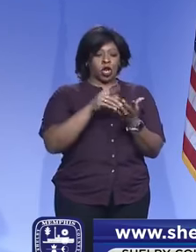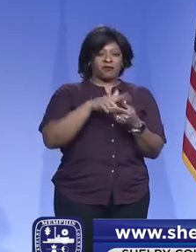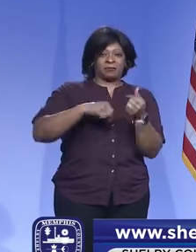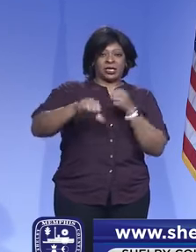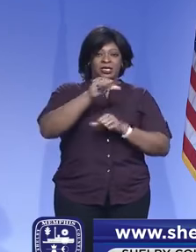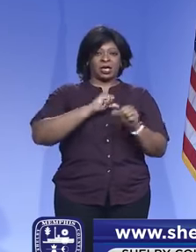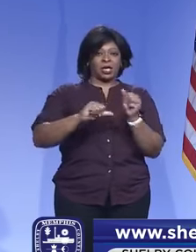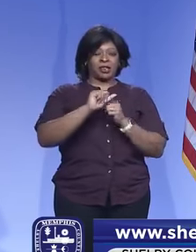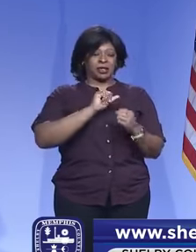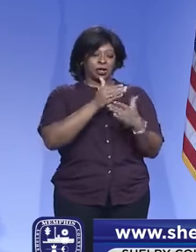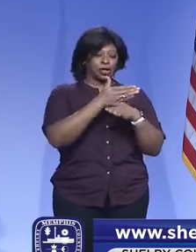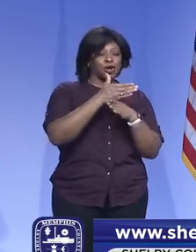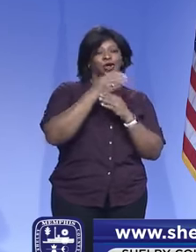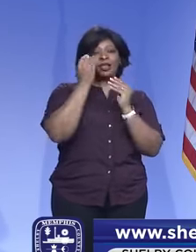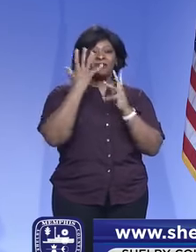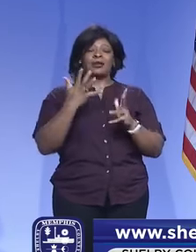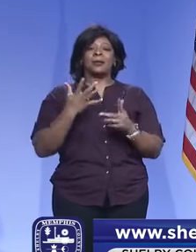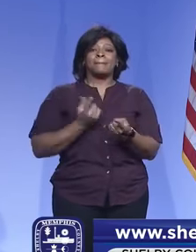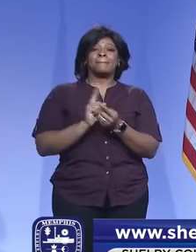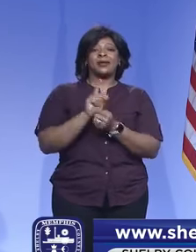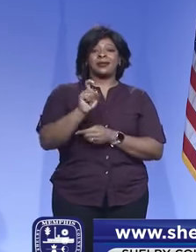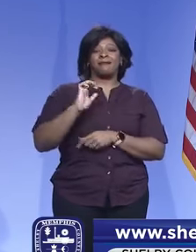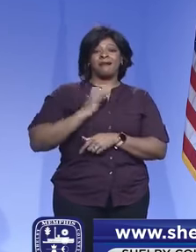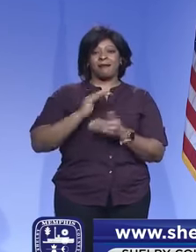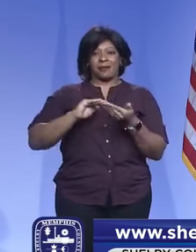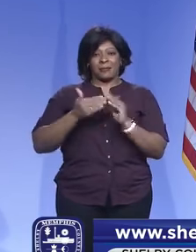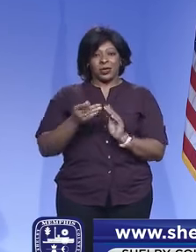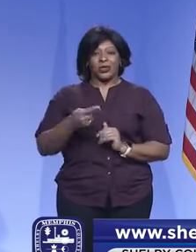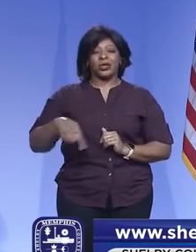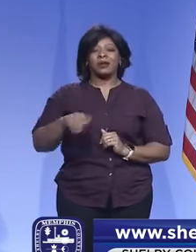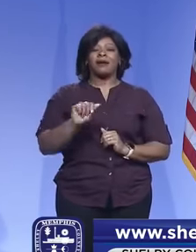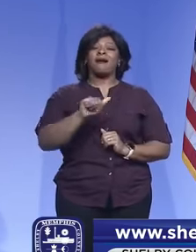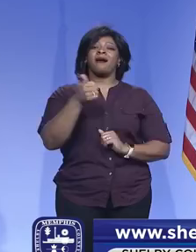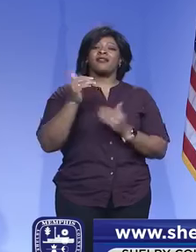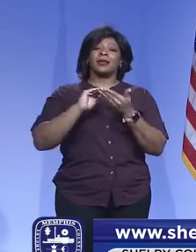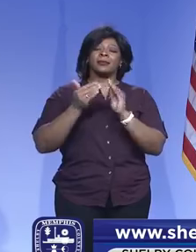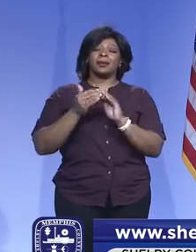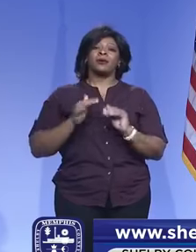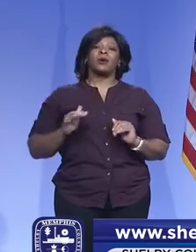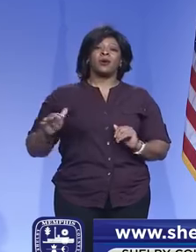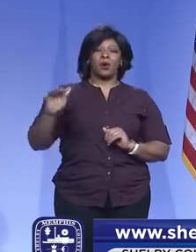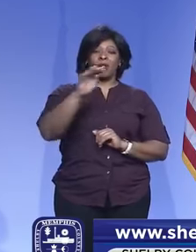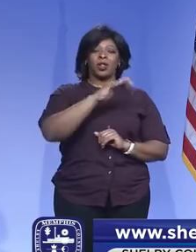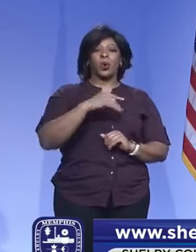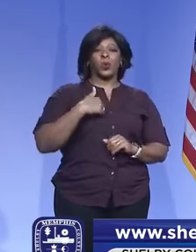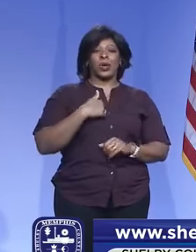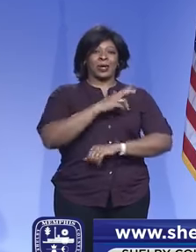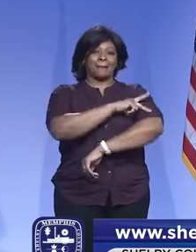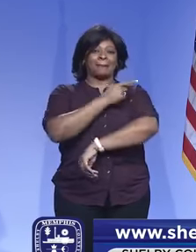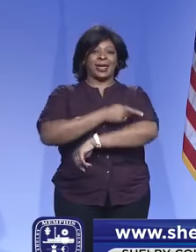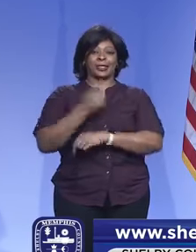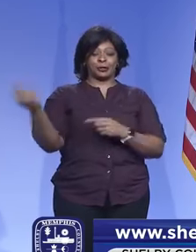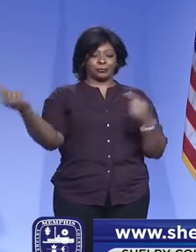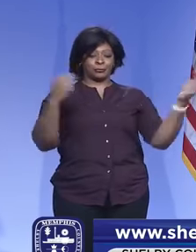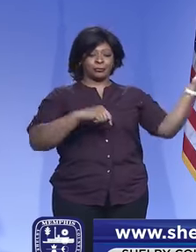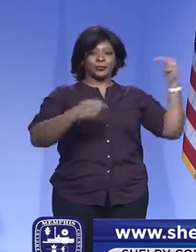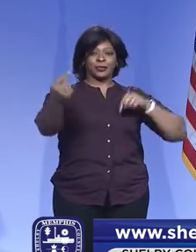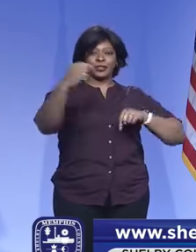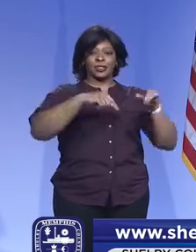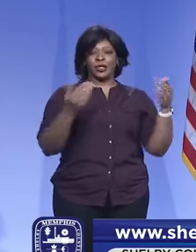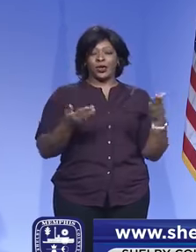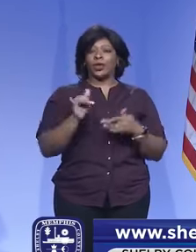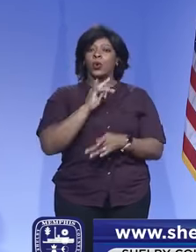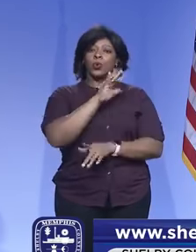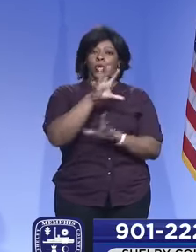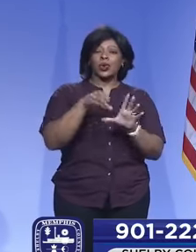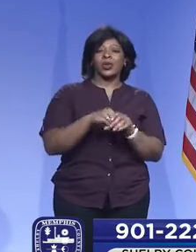other to, again, meet the needs of our community and other communities where we draw patients from. And that